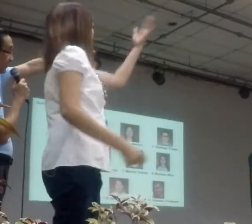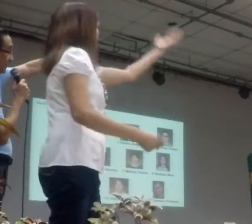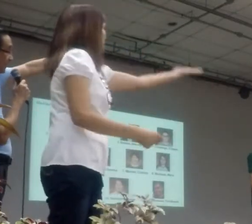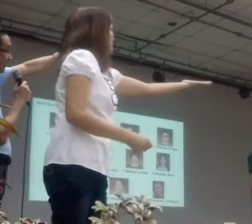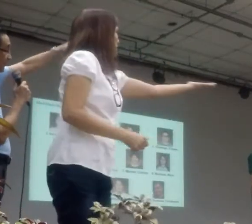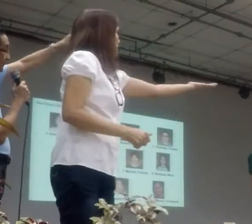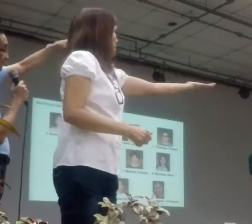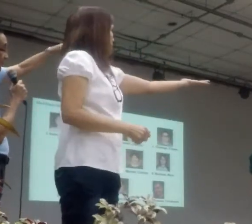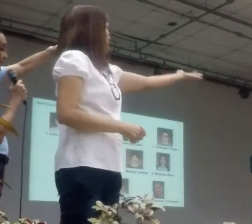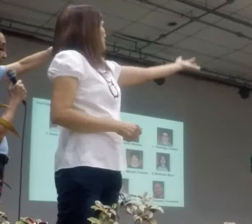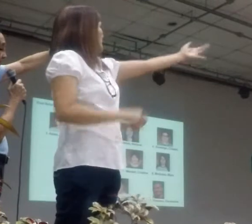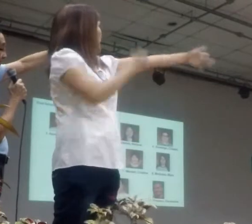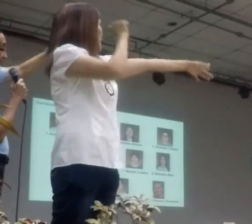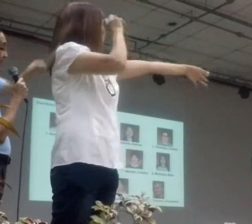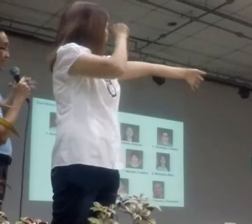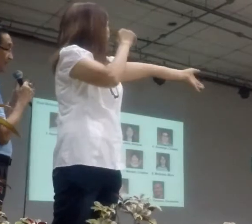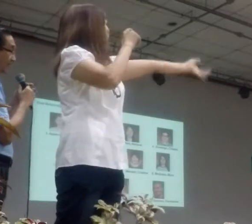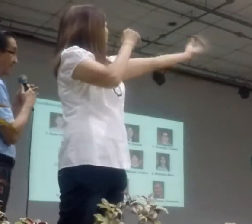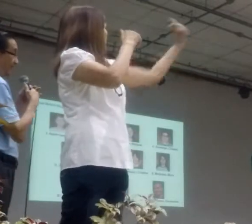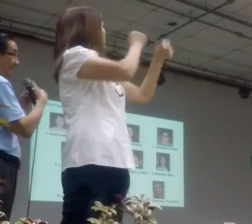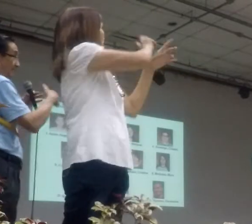can go down now.